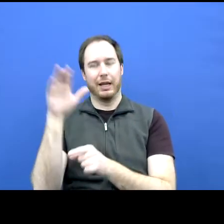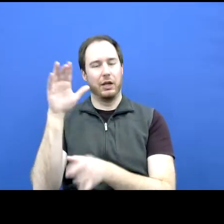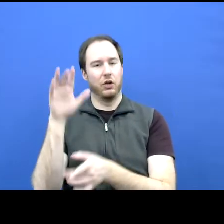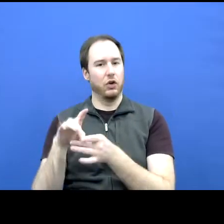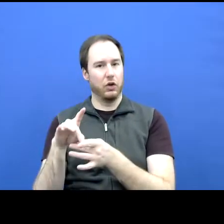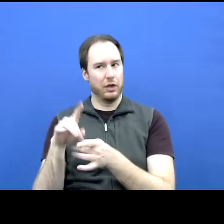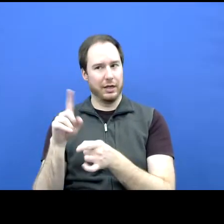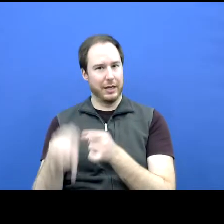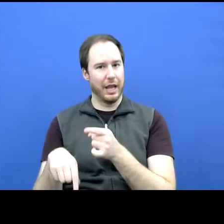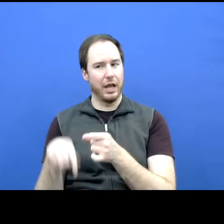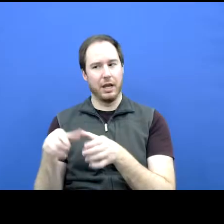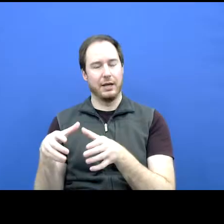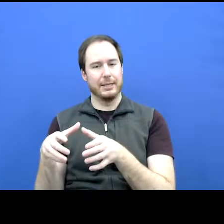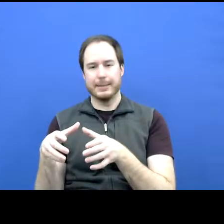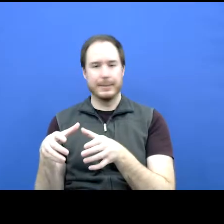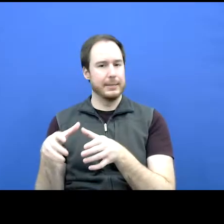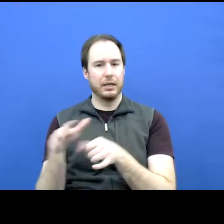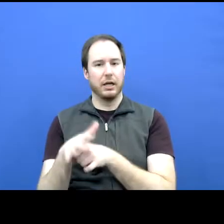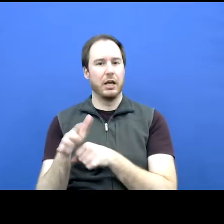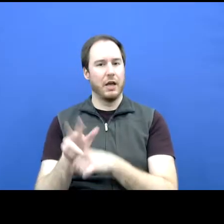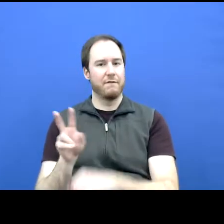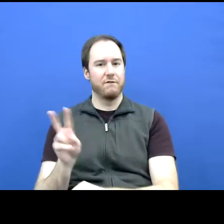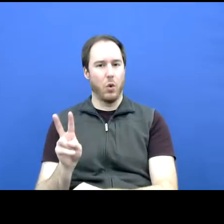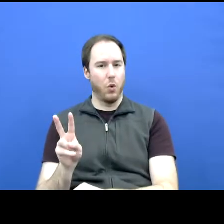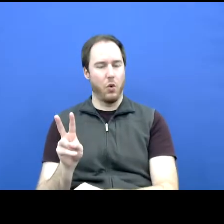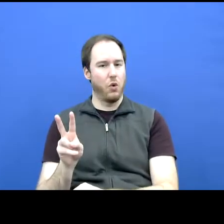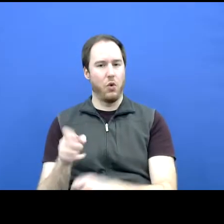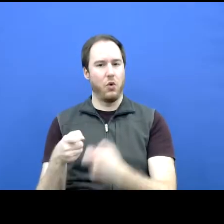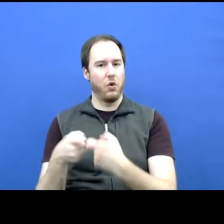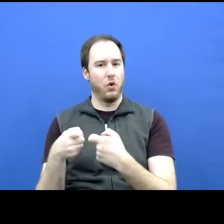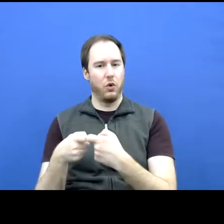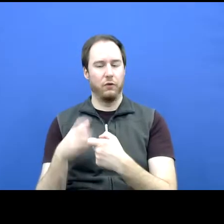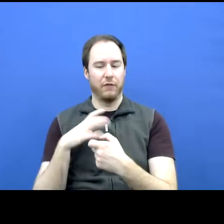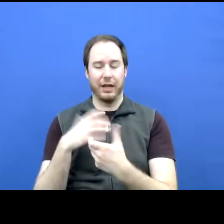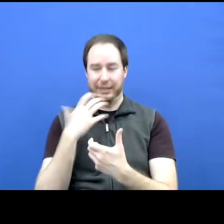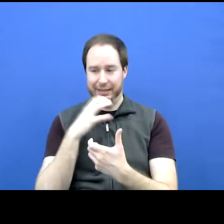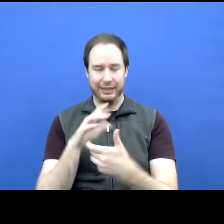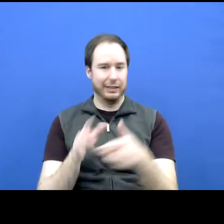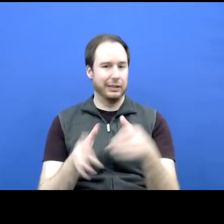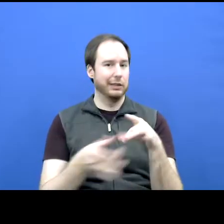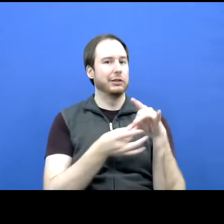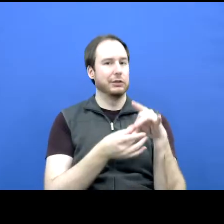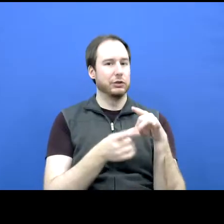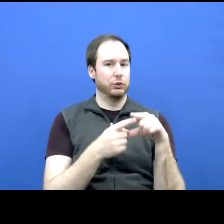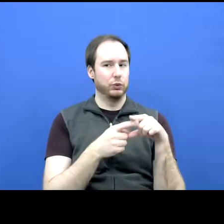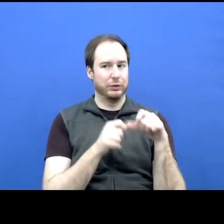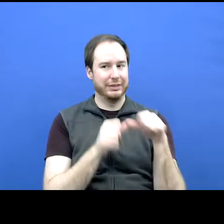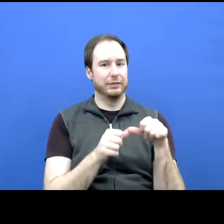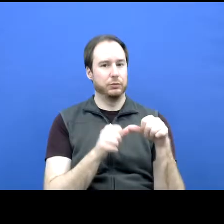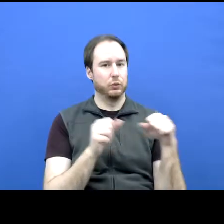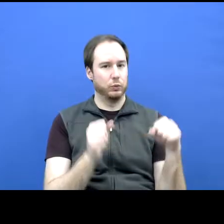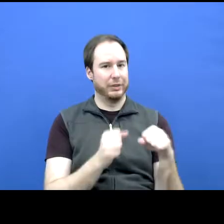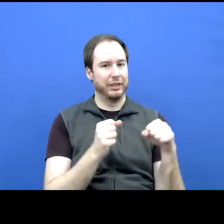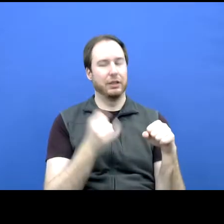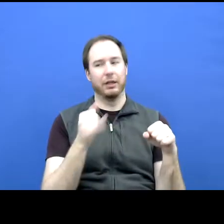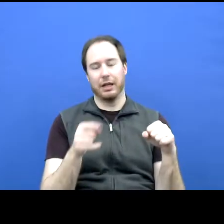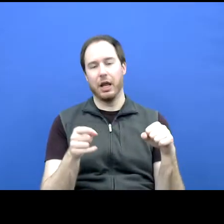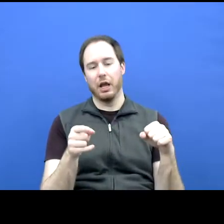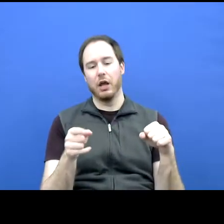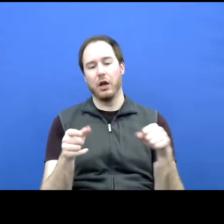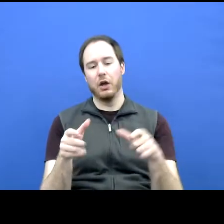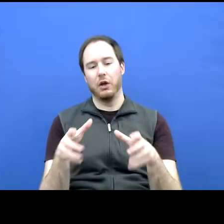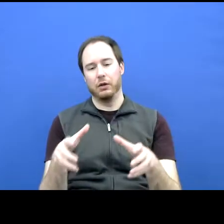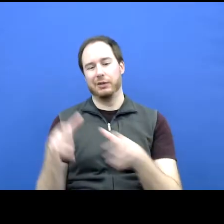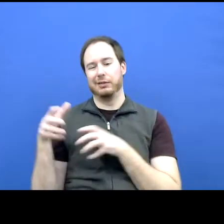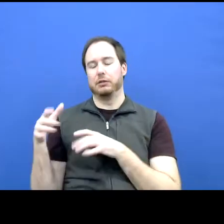up because it didn't have enough voltage. But we hooked the heating up to heat this winter. We're going to now remove that, get